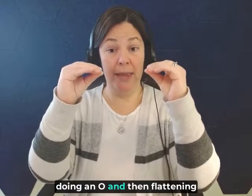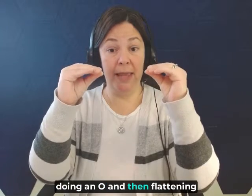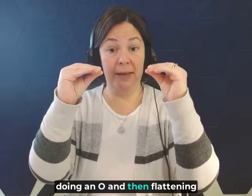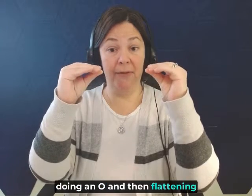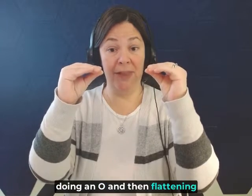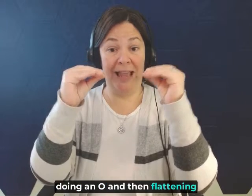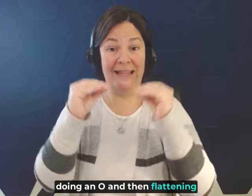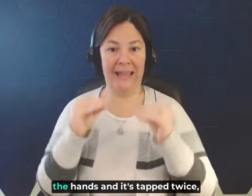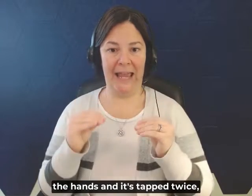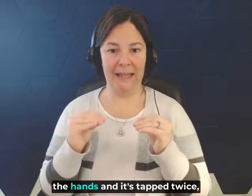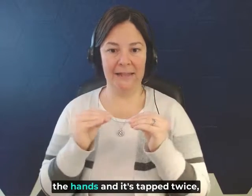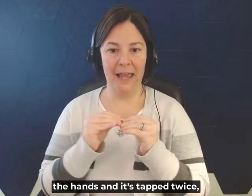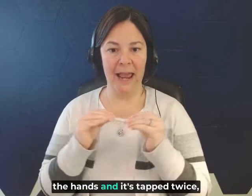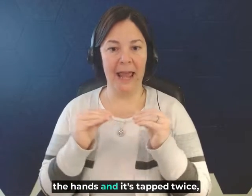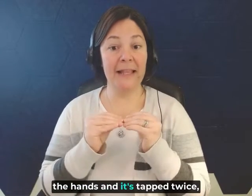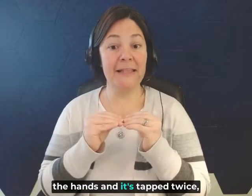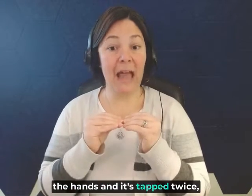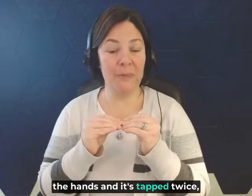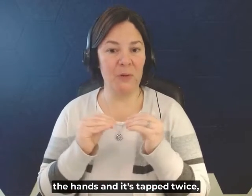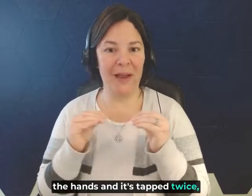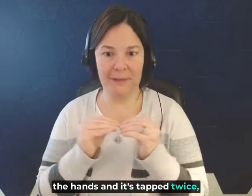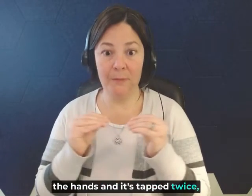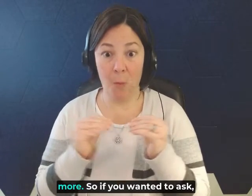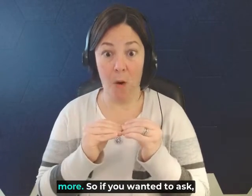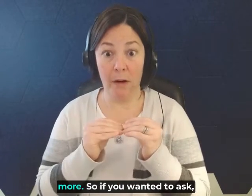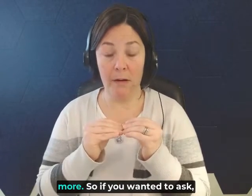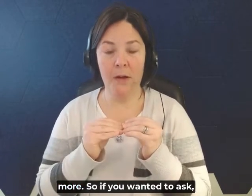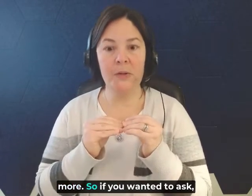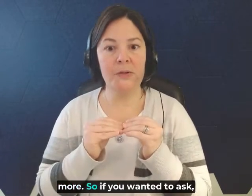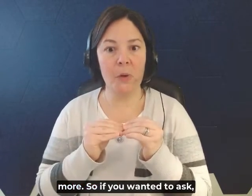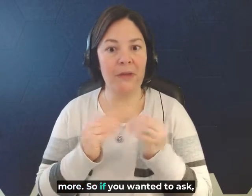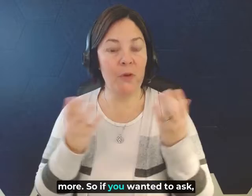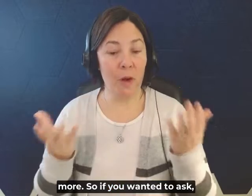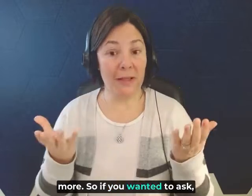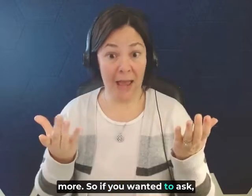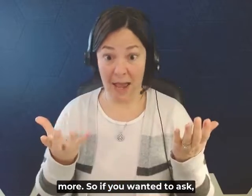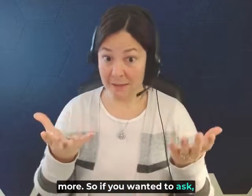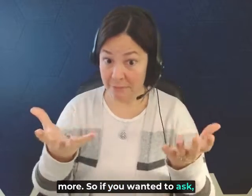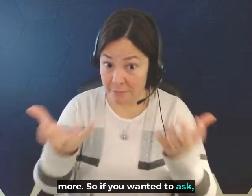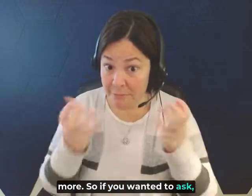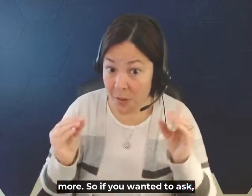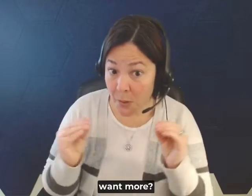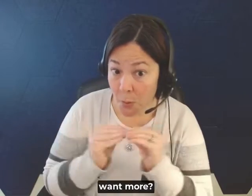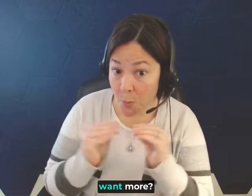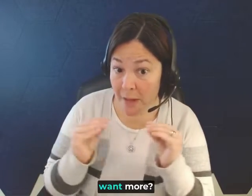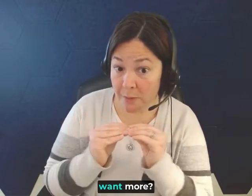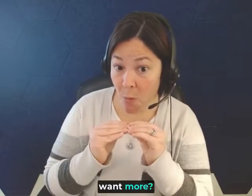then flattening the hands, and it's tapped twice. More. So if you wanted to ask, want more?